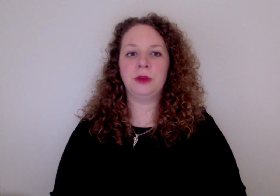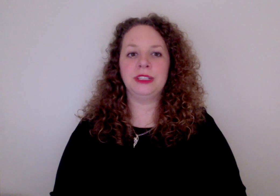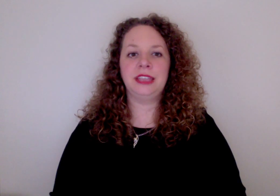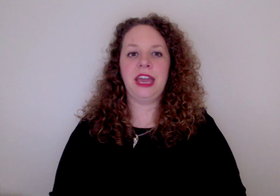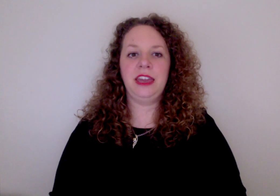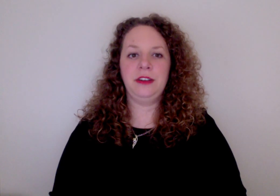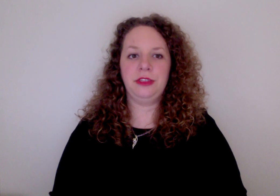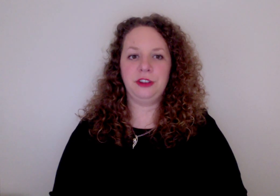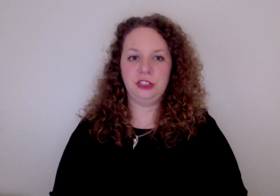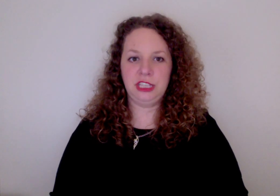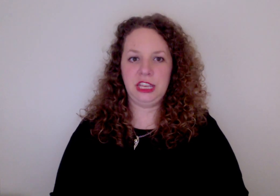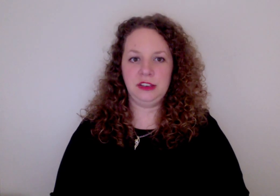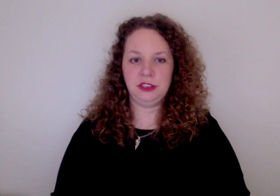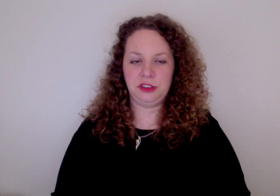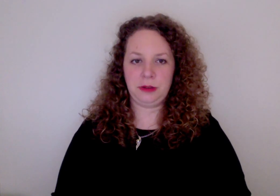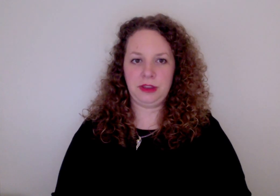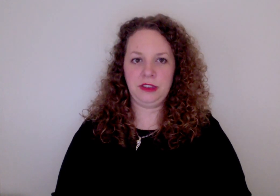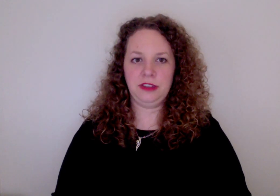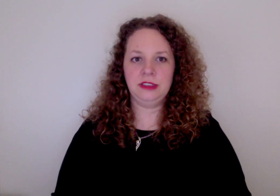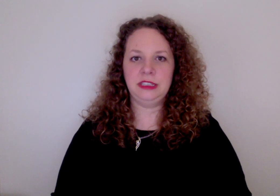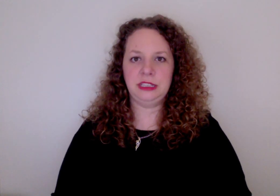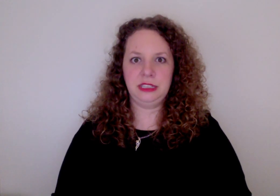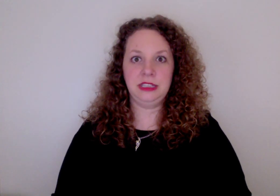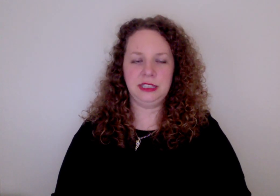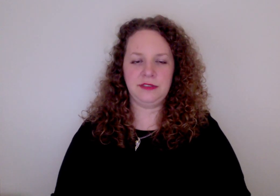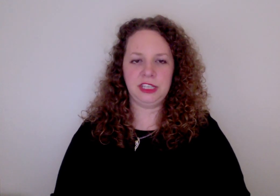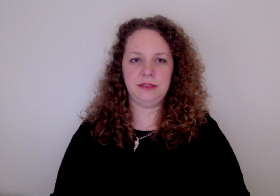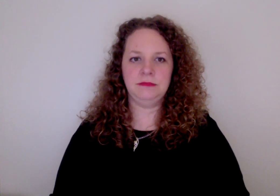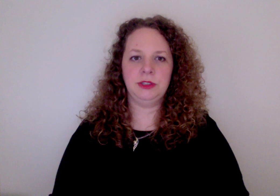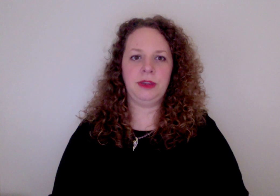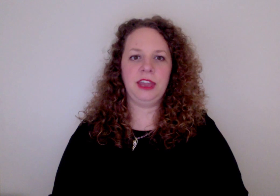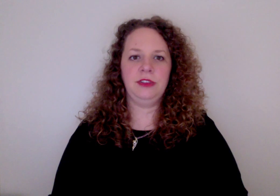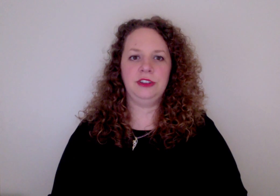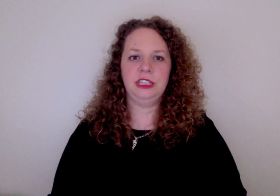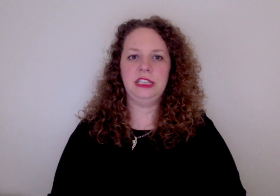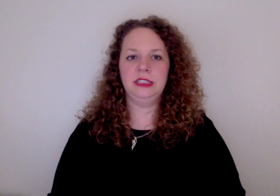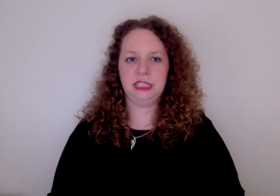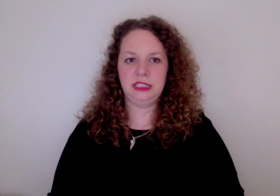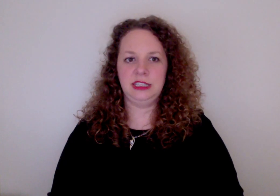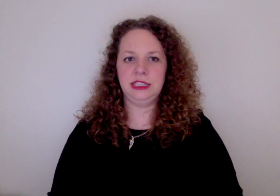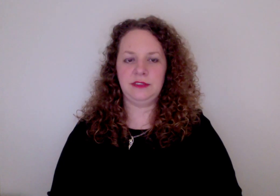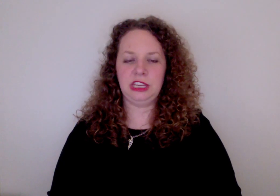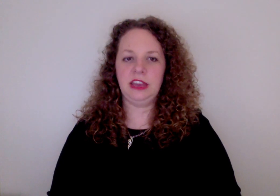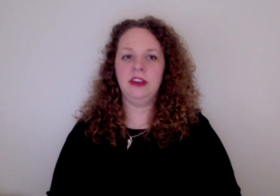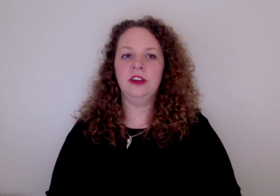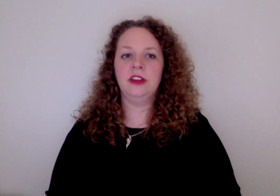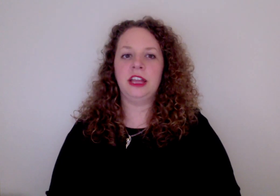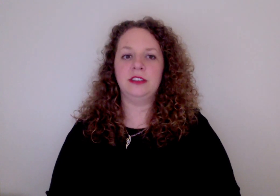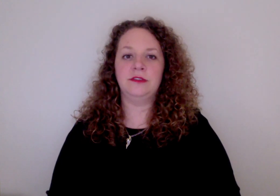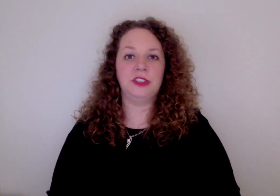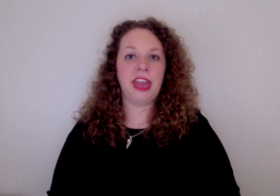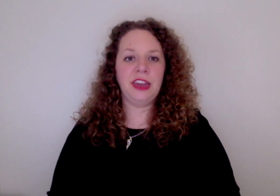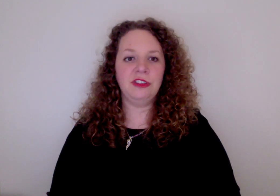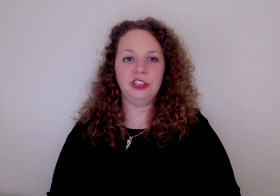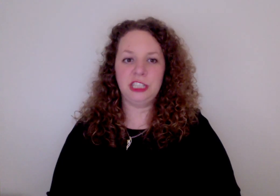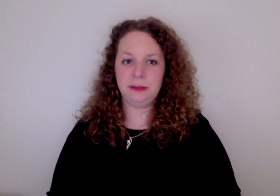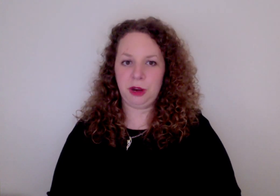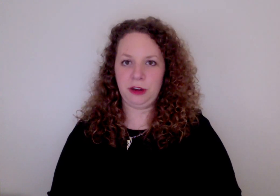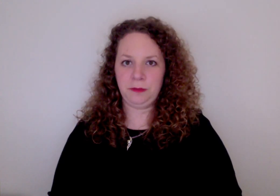is 813 to start with, 1670. So 813, 60, 70. Okay, so for the 813 part, what